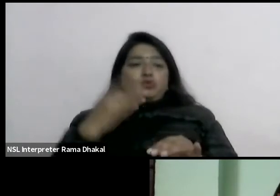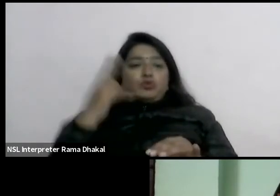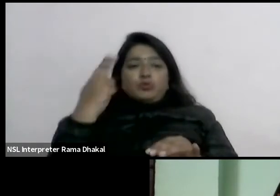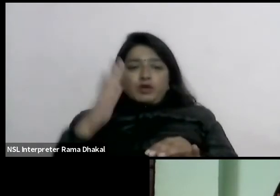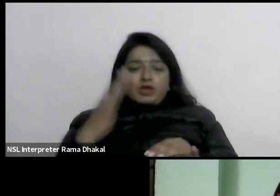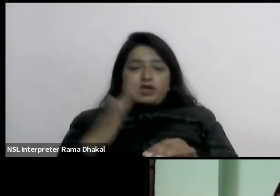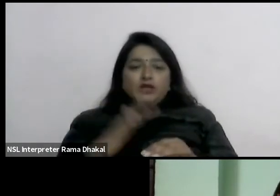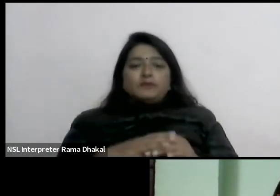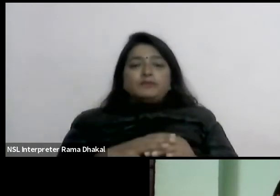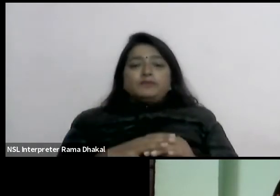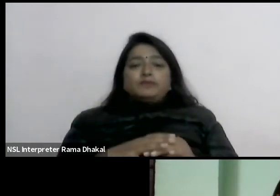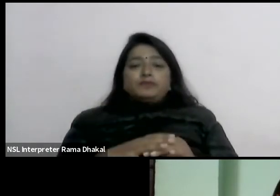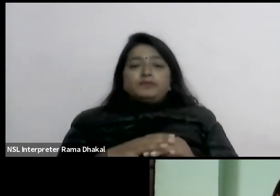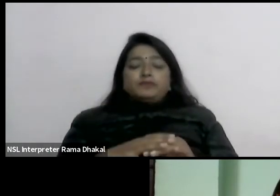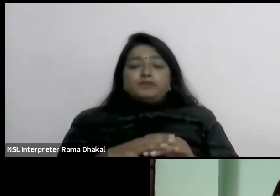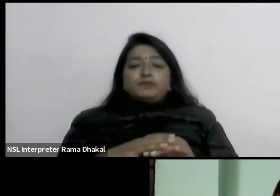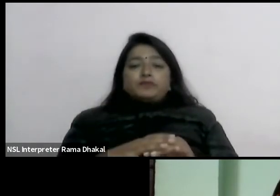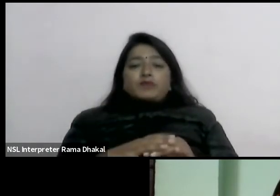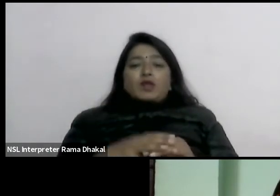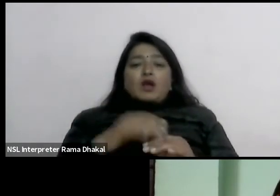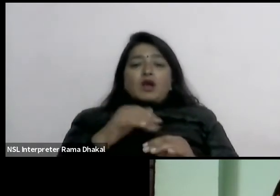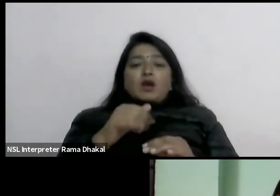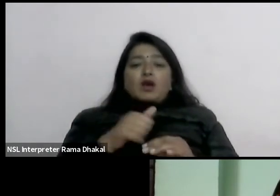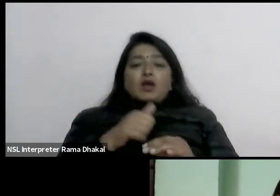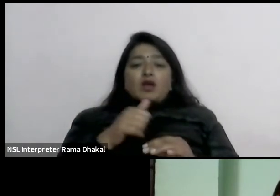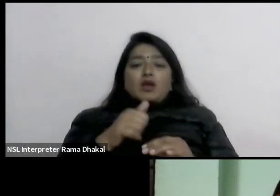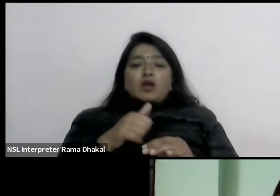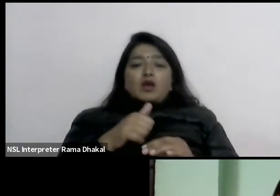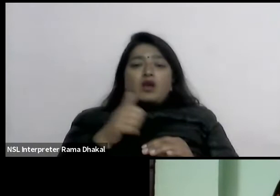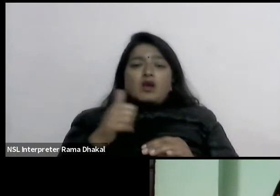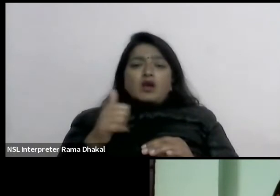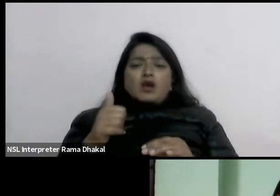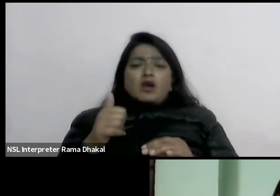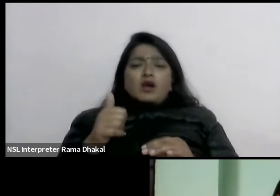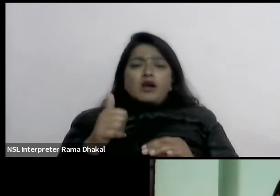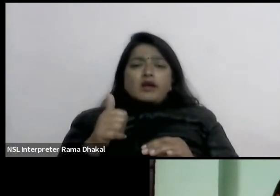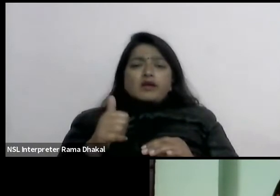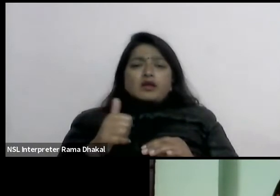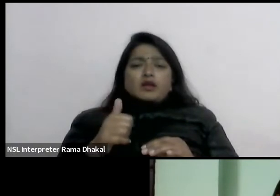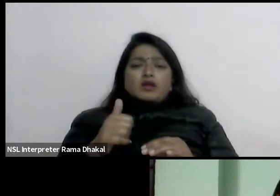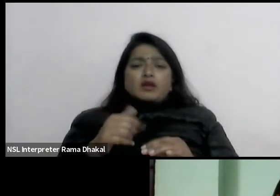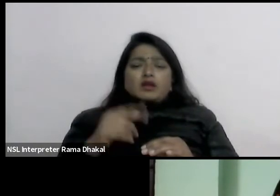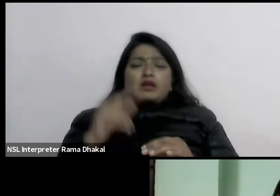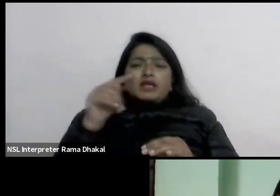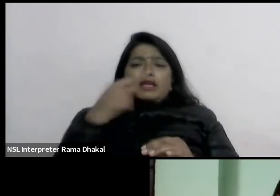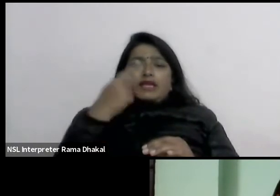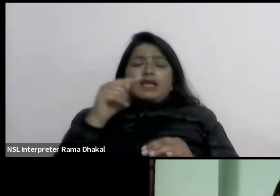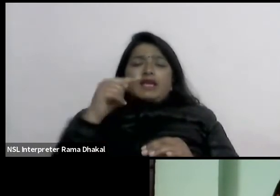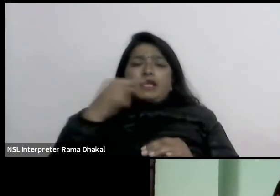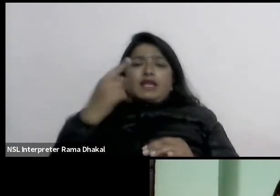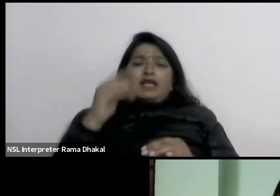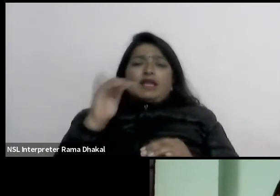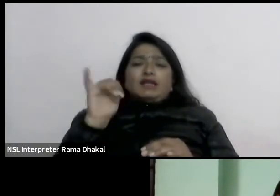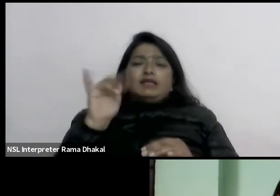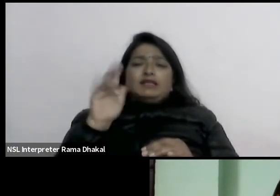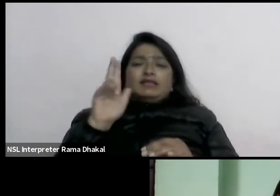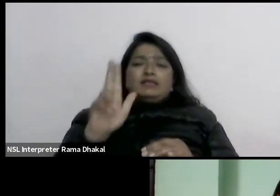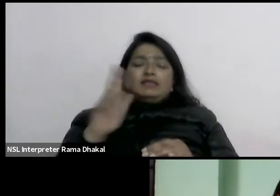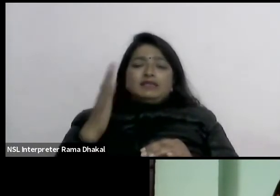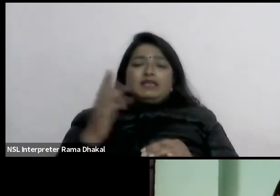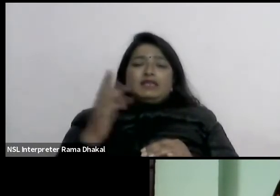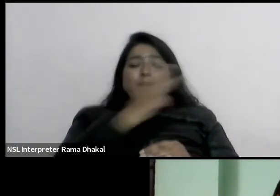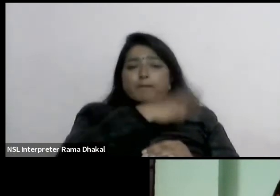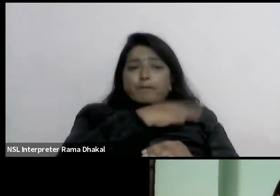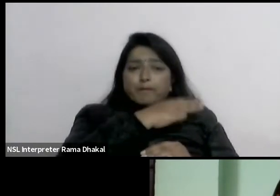them. And also the question of intermediaries. As you know, Professor David Kennedy has done a major critique of human rights and women's